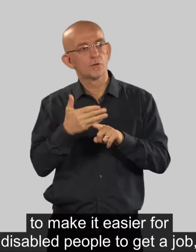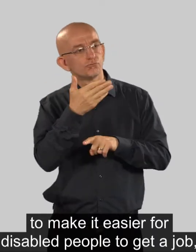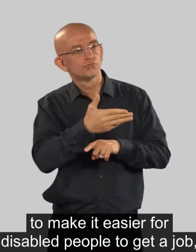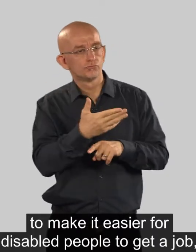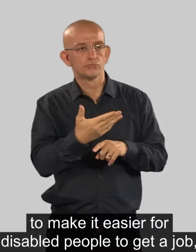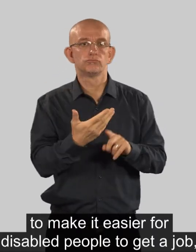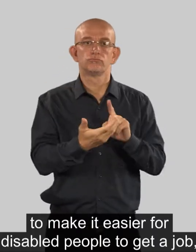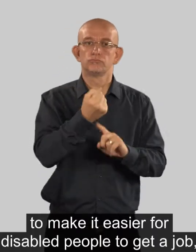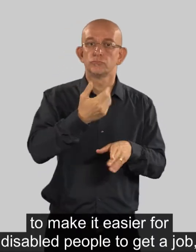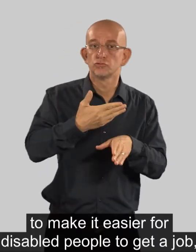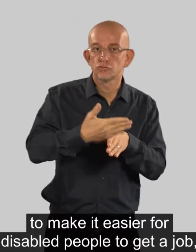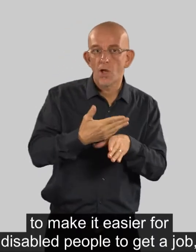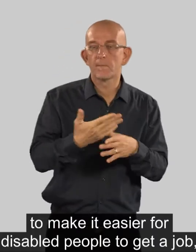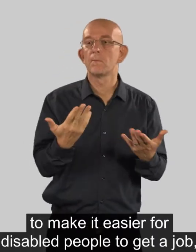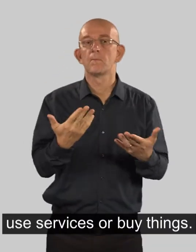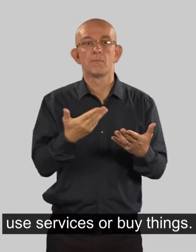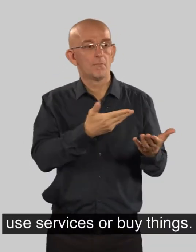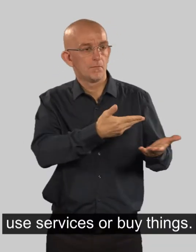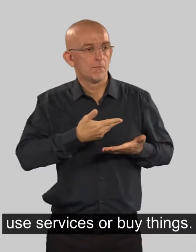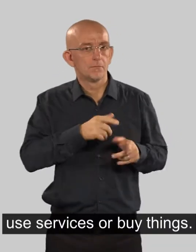services, or buy things.